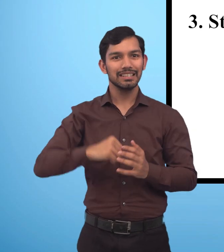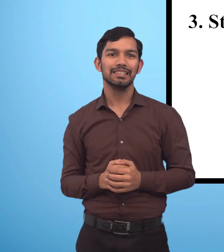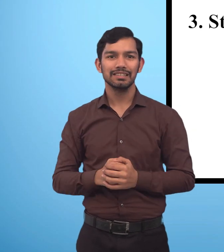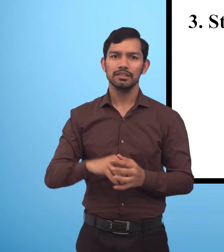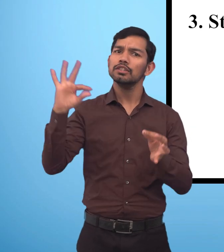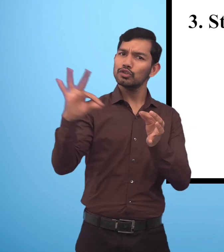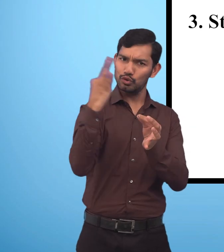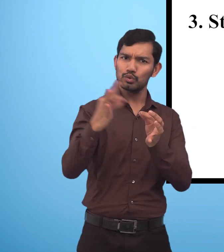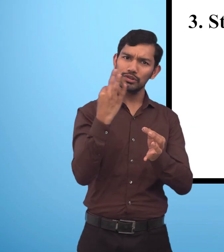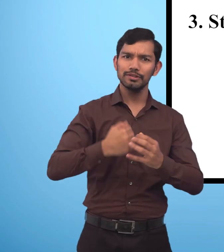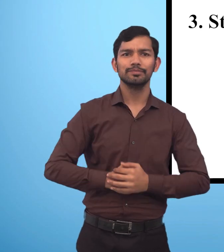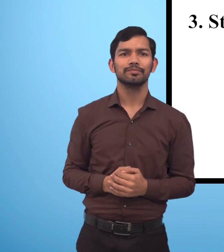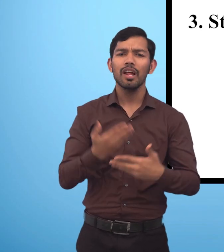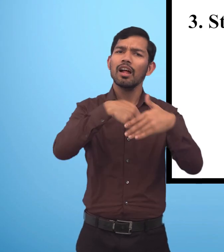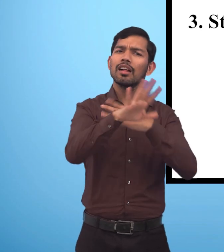3. Stitches.